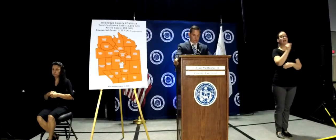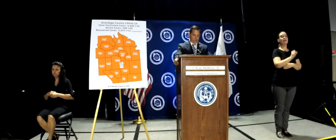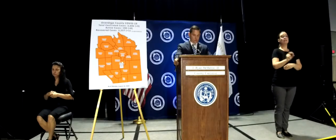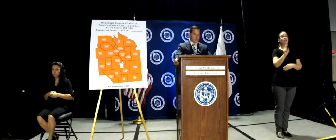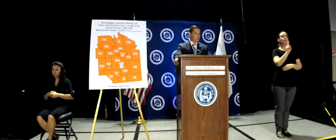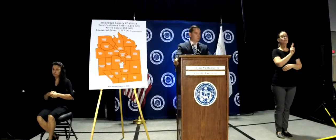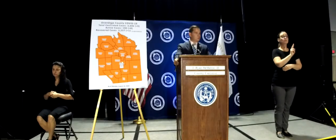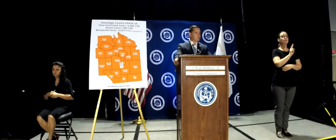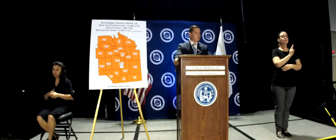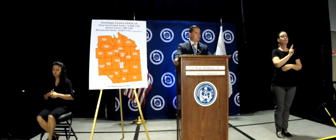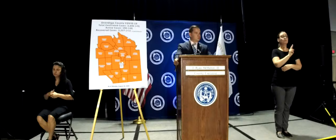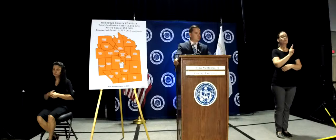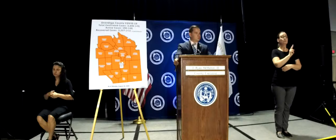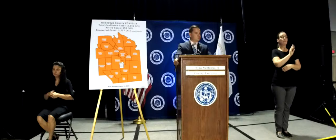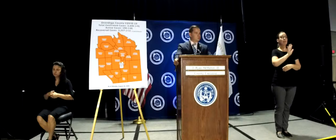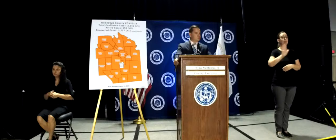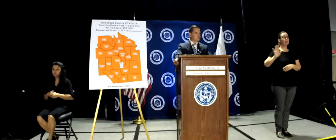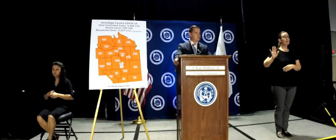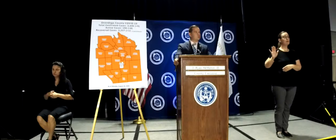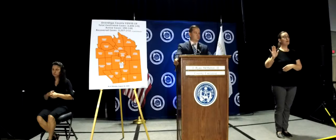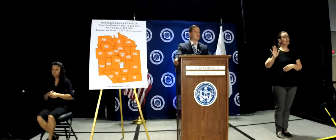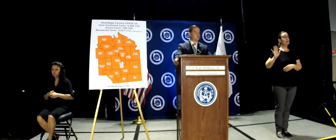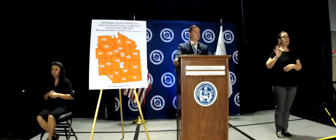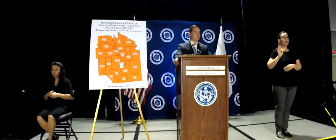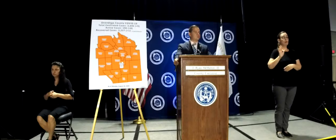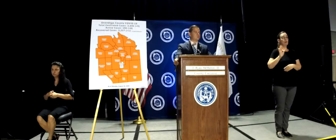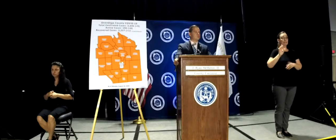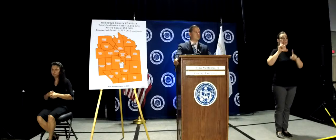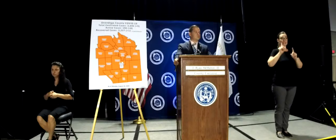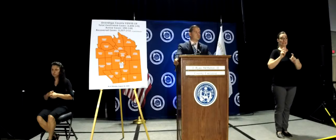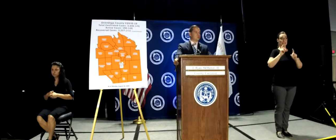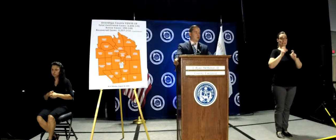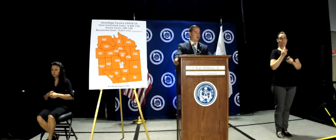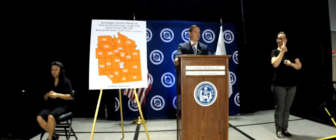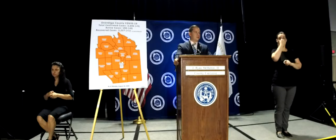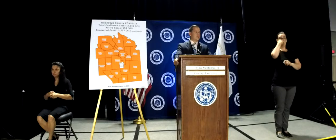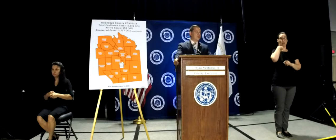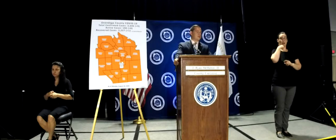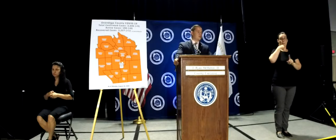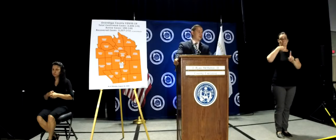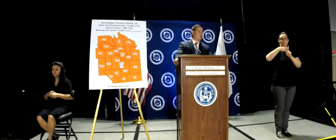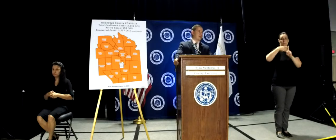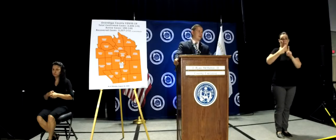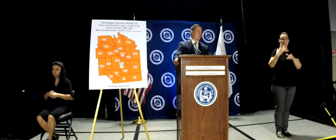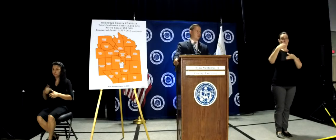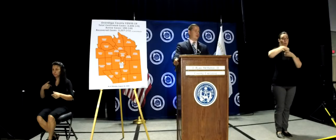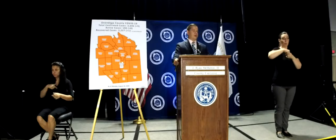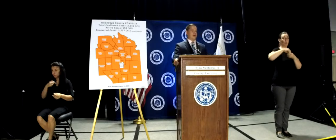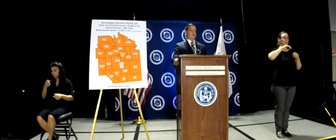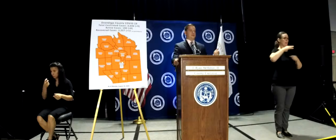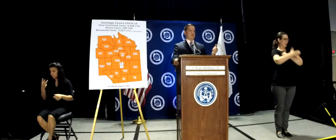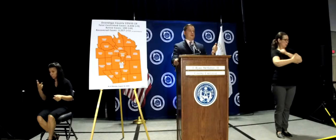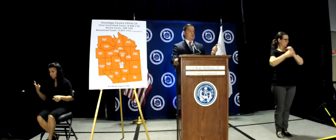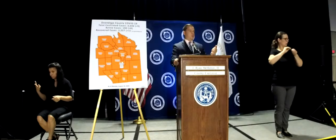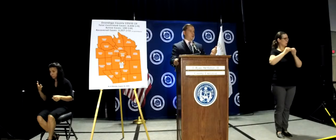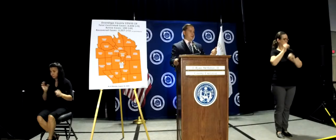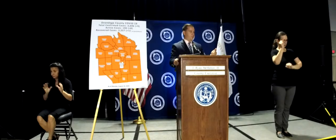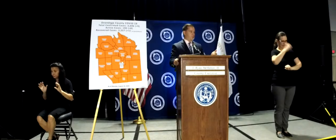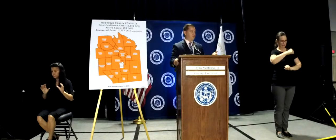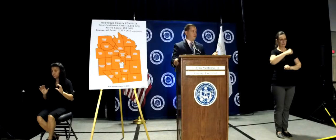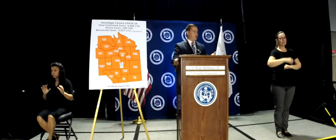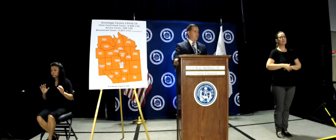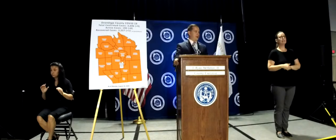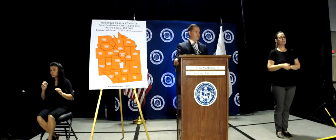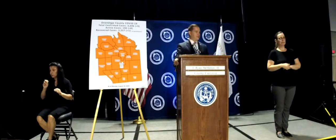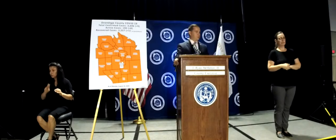their positive results, those are incorporated into the county's numbers, right? Correct. Yeah, so same thing. If they're going to do a pool